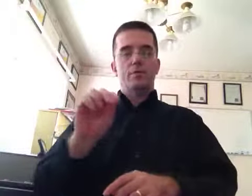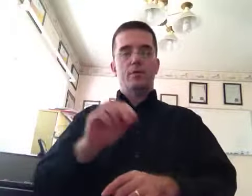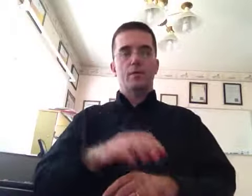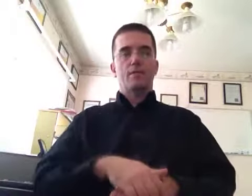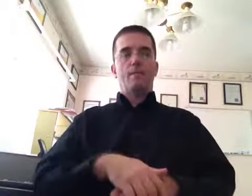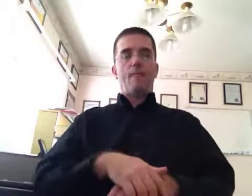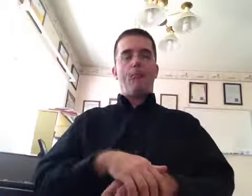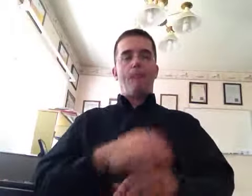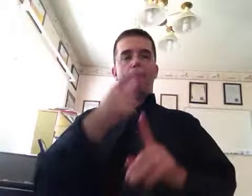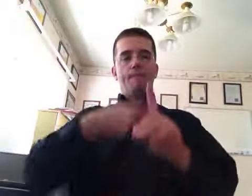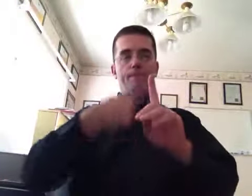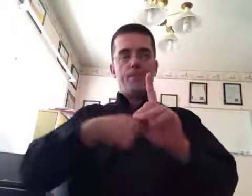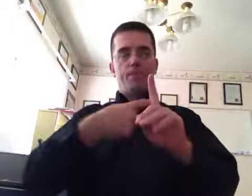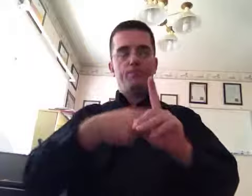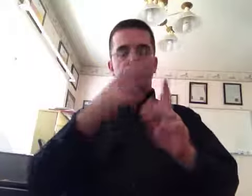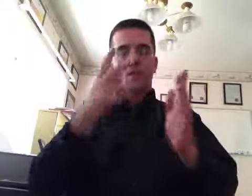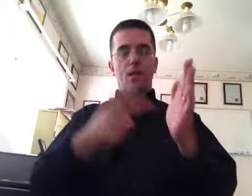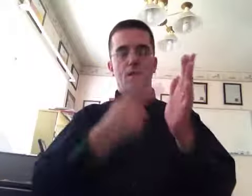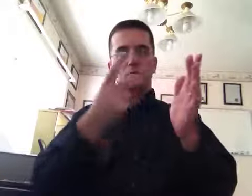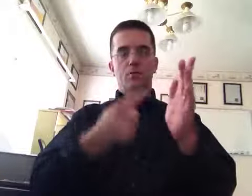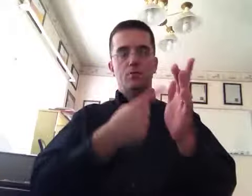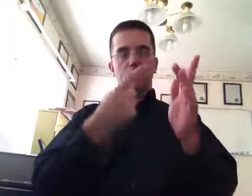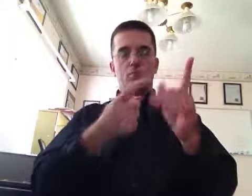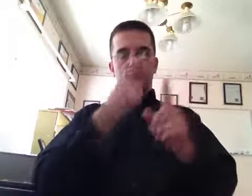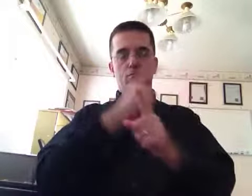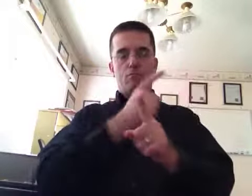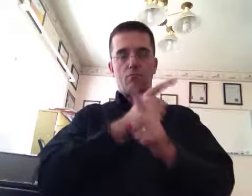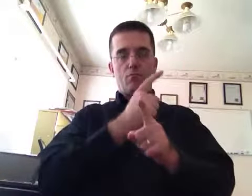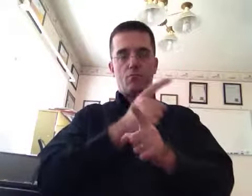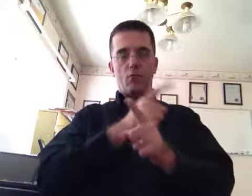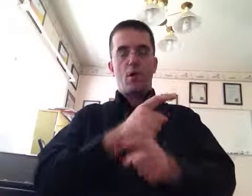it took about 3 times to get the letter right, but now I have the correct letters.